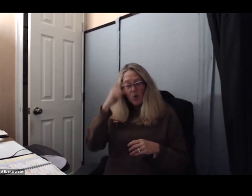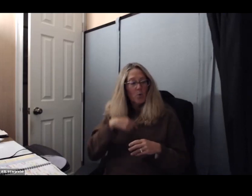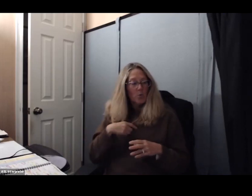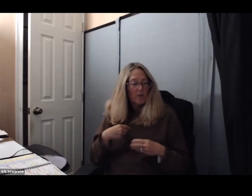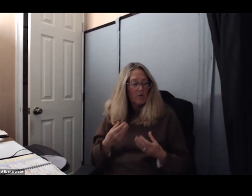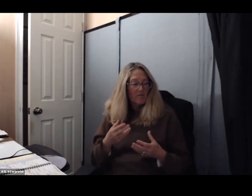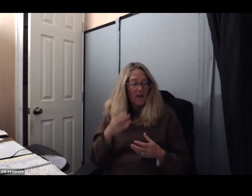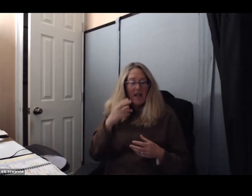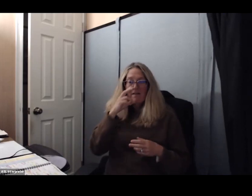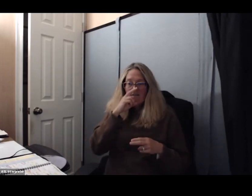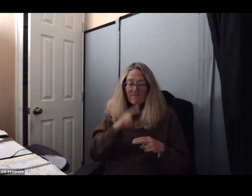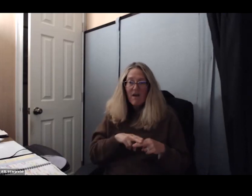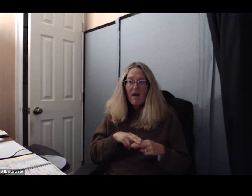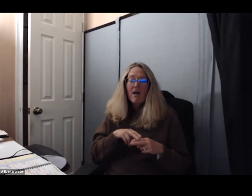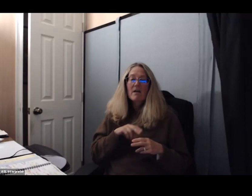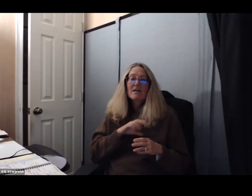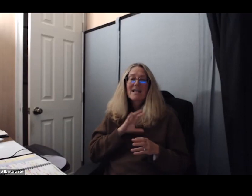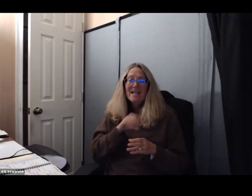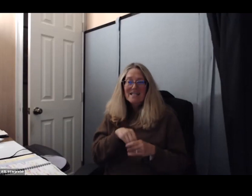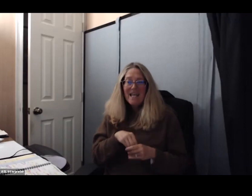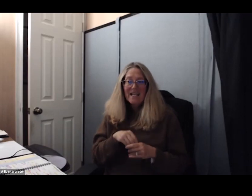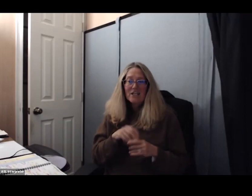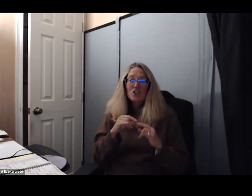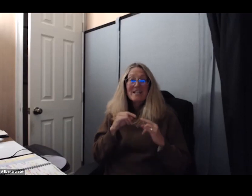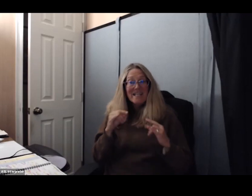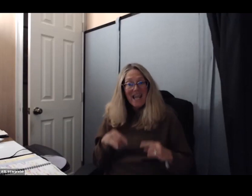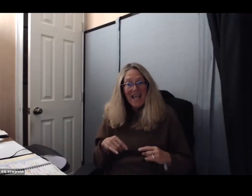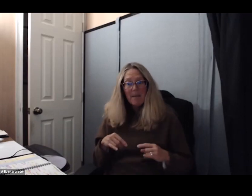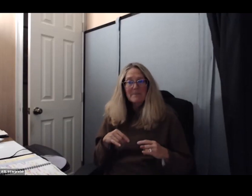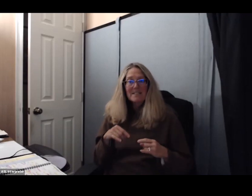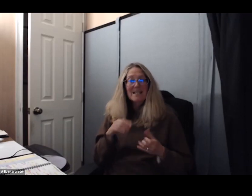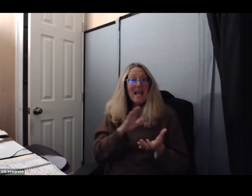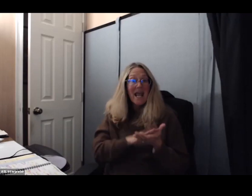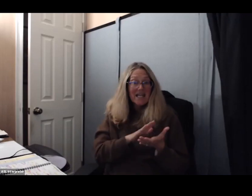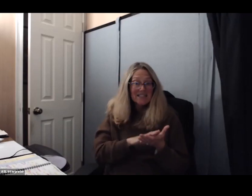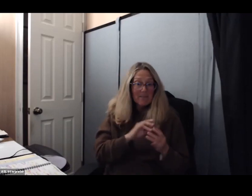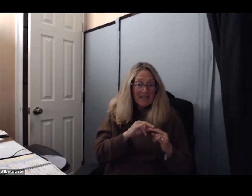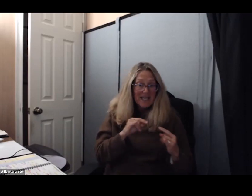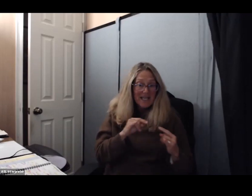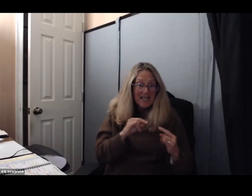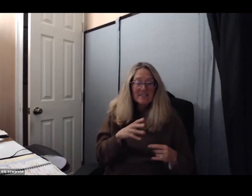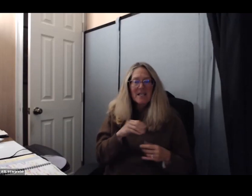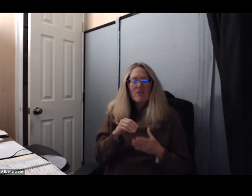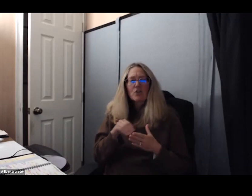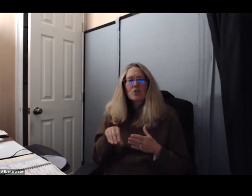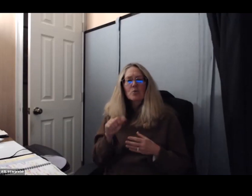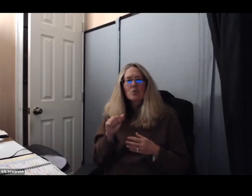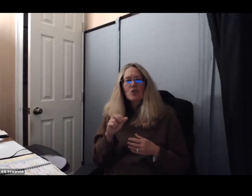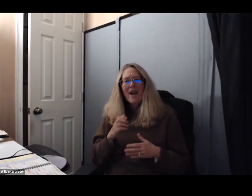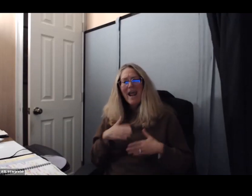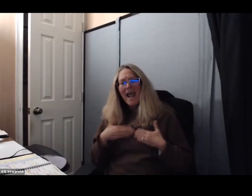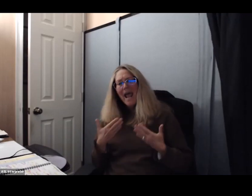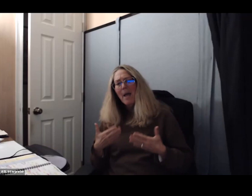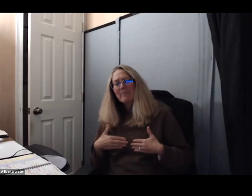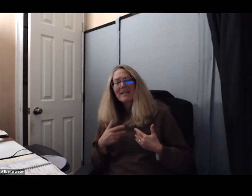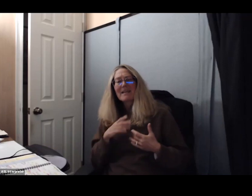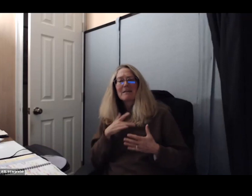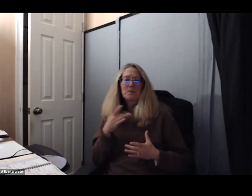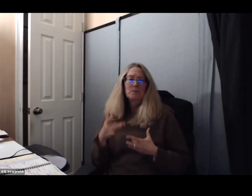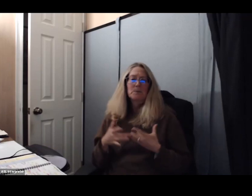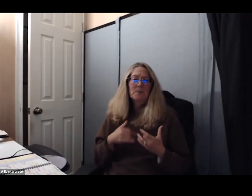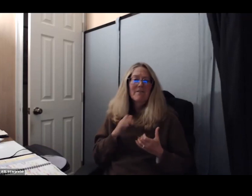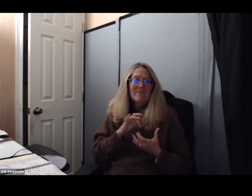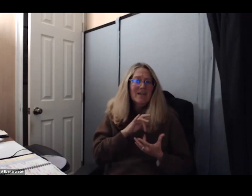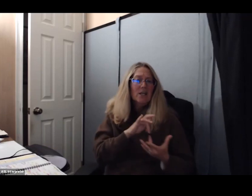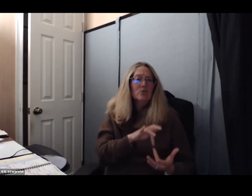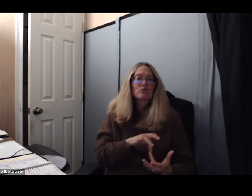provide fun and engaging camps, academic camps, and the students are happy and excited to go on field